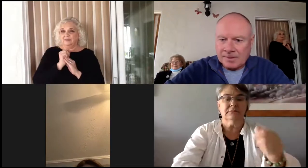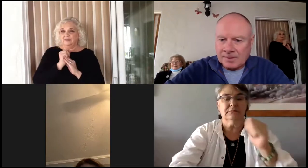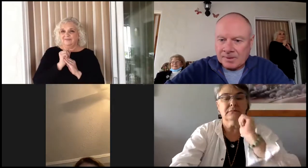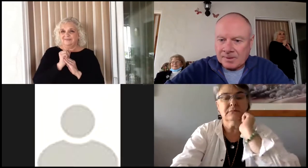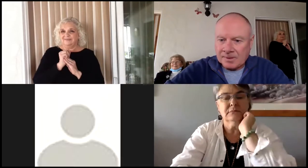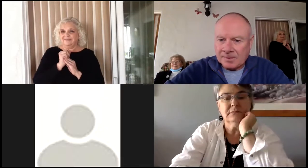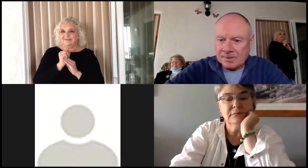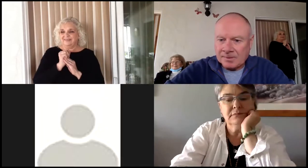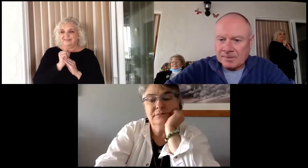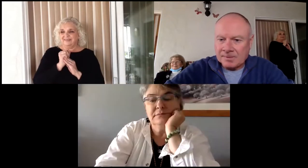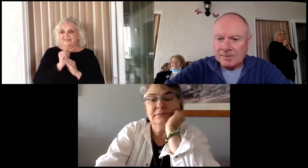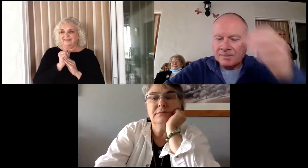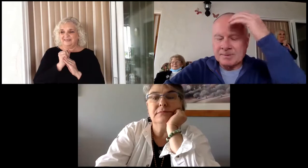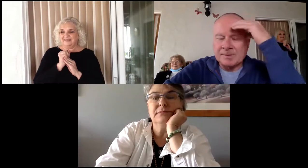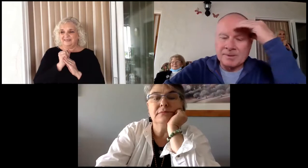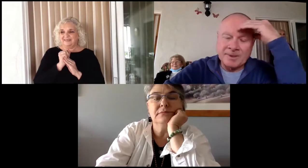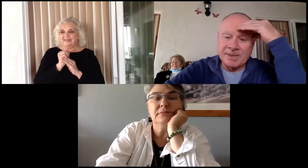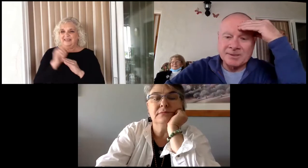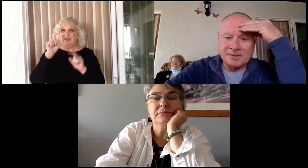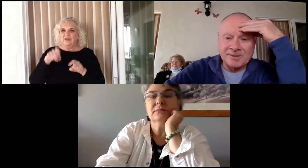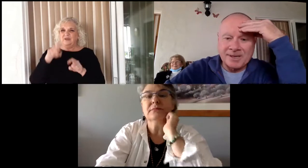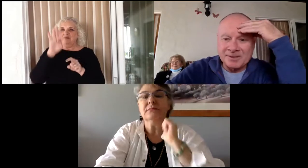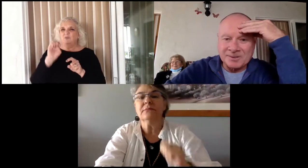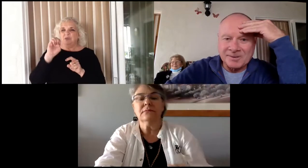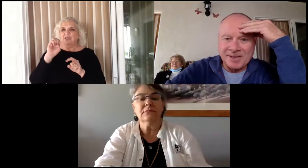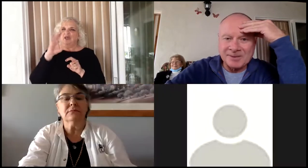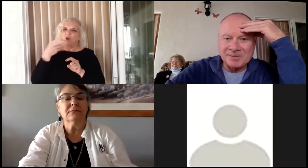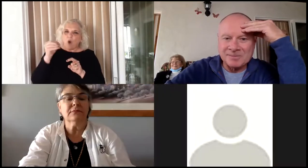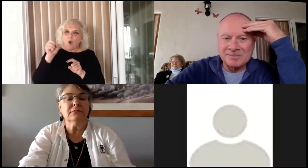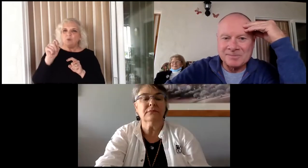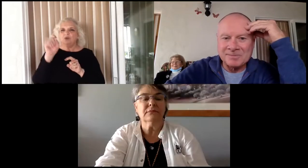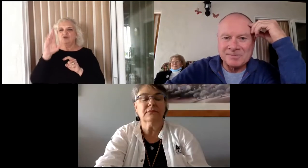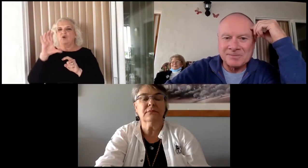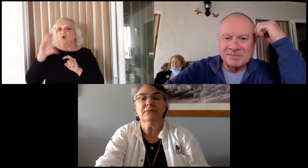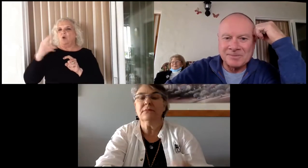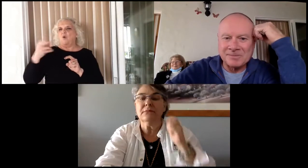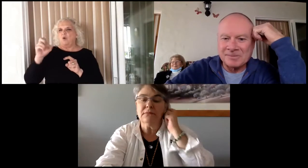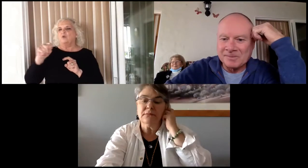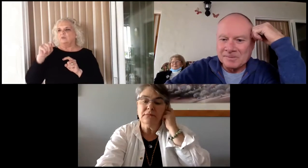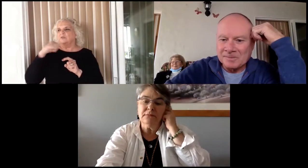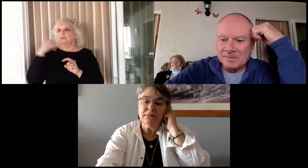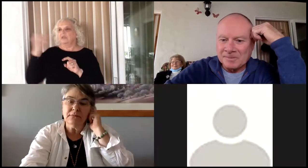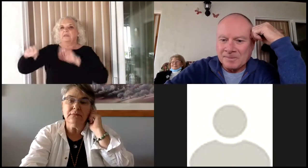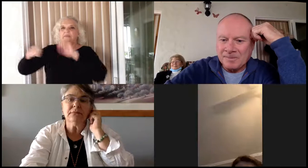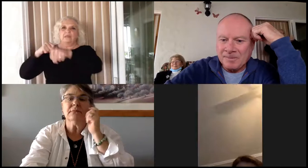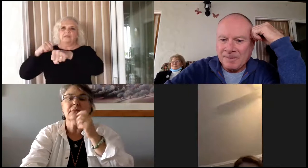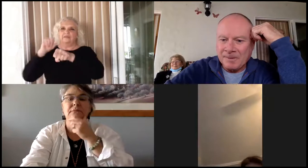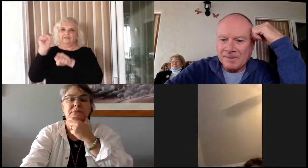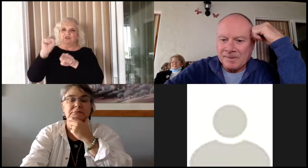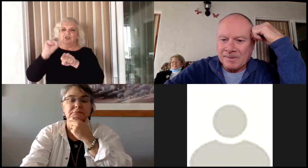You have to be host or co-host in order to get the bottom screen Yeah. share option. yes, they are.